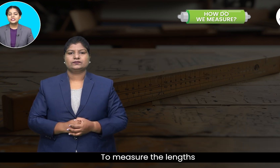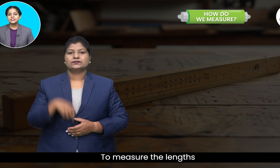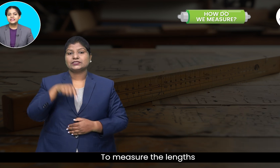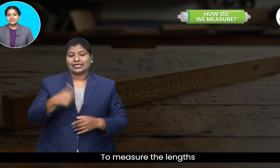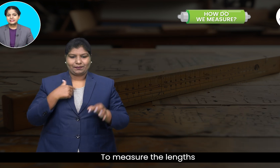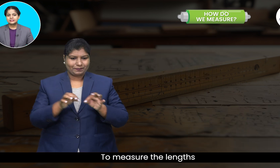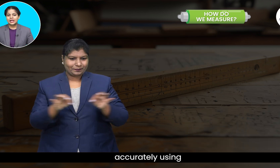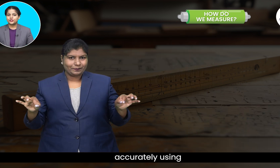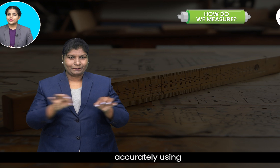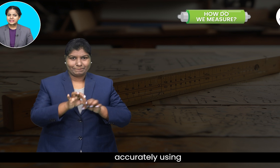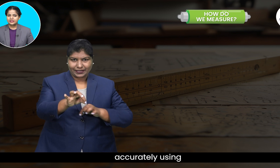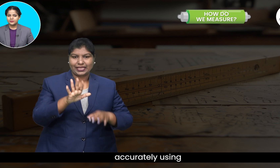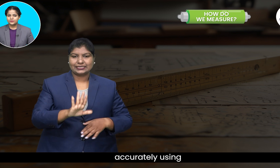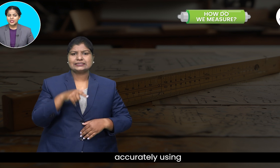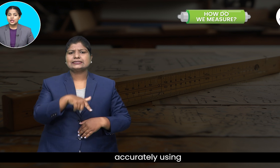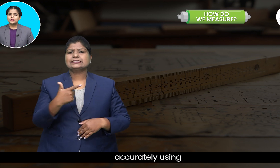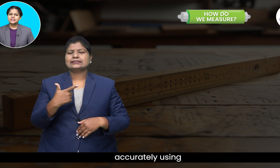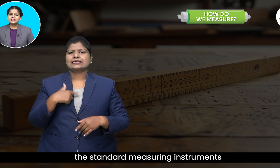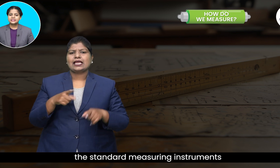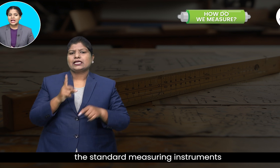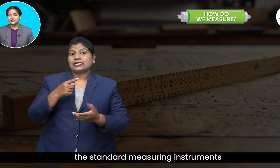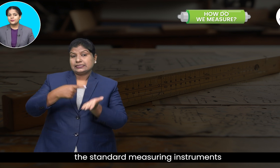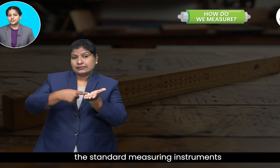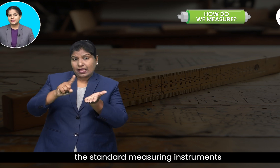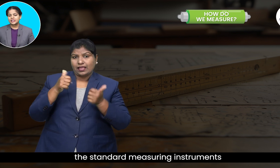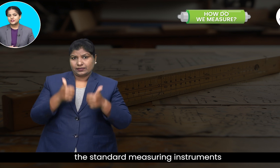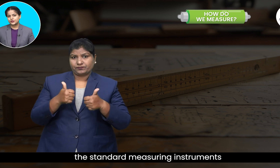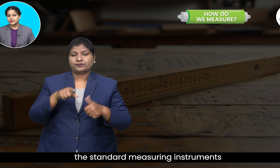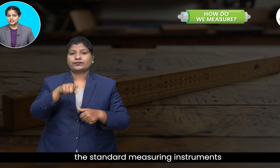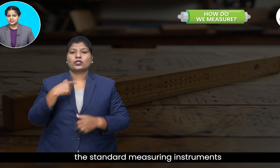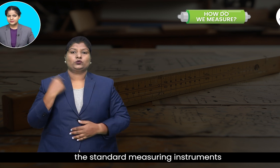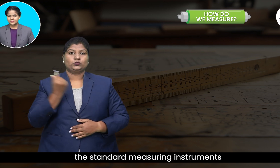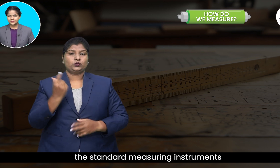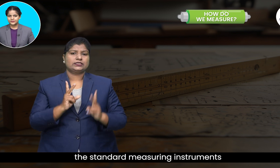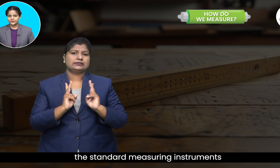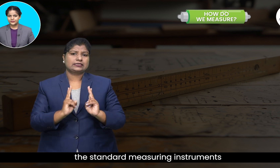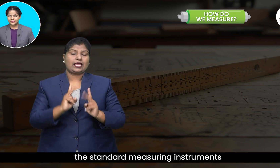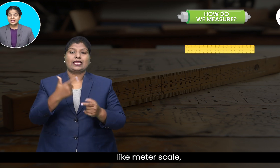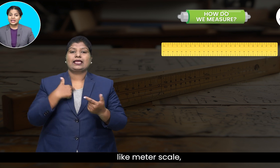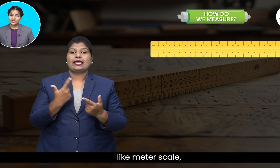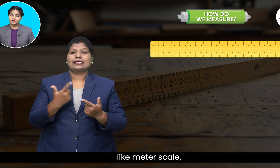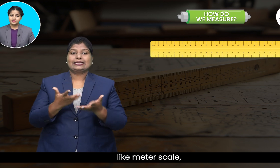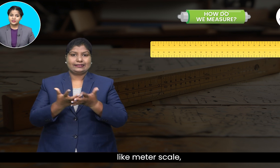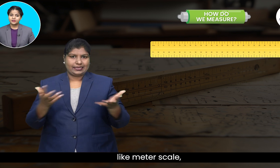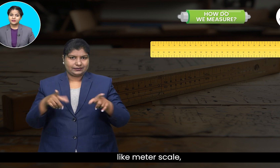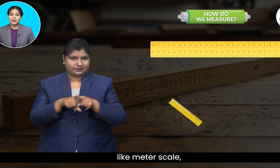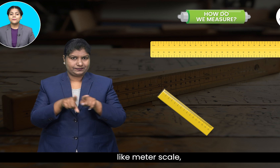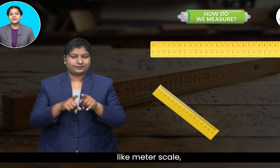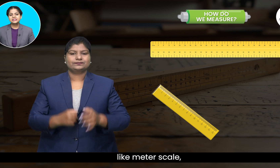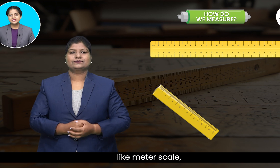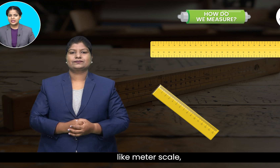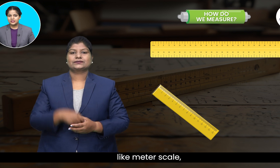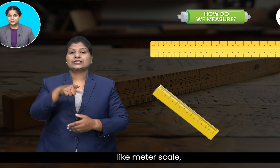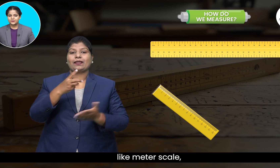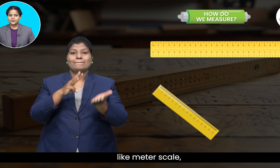To measure the lengths accurately using the standard measuring instruments like